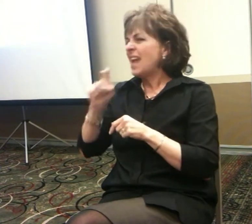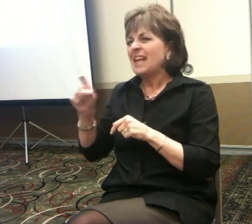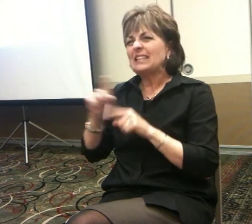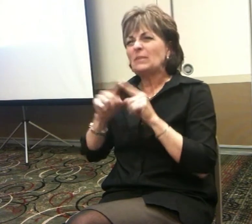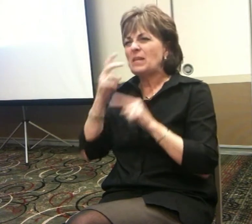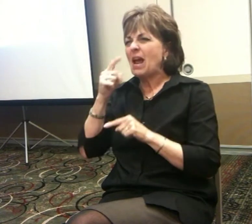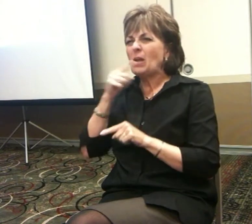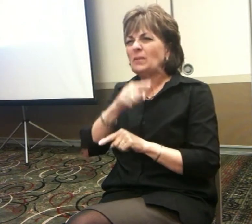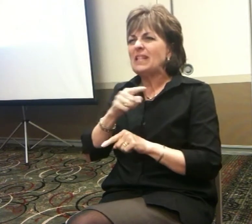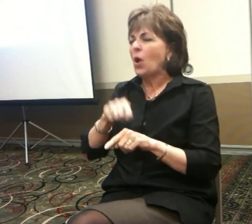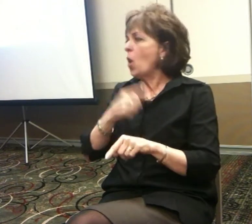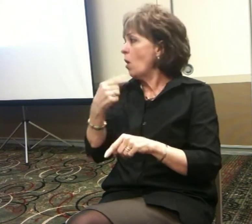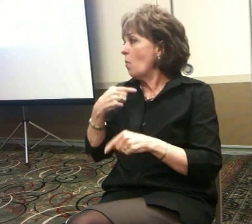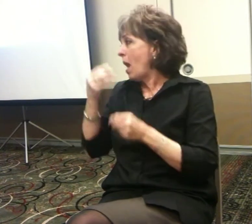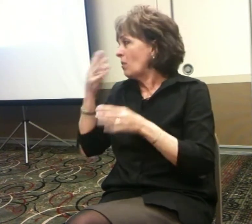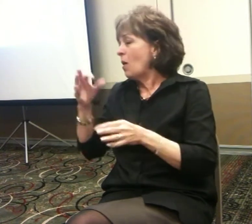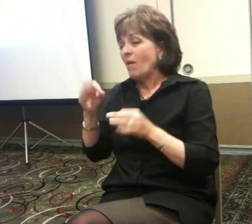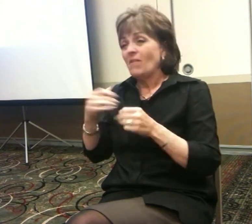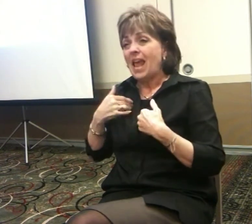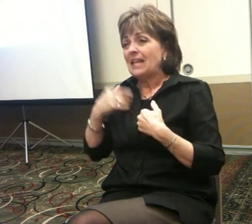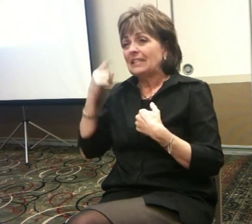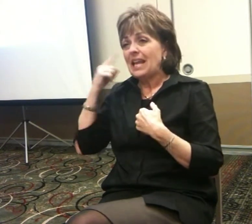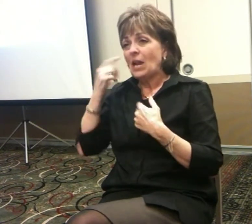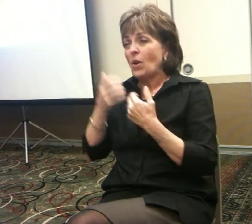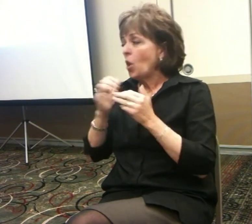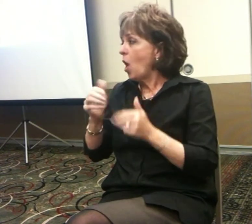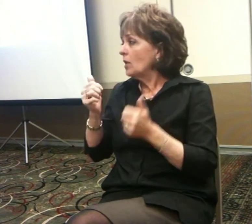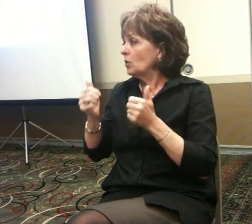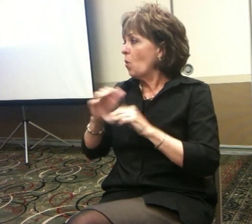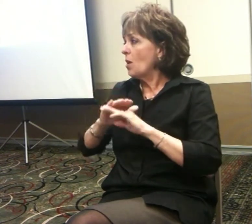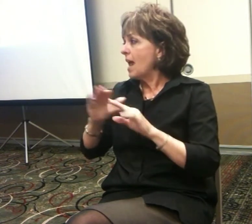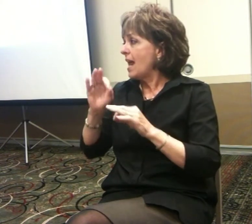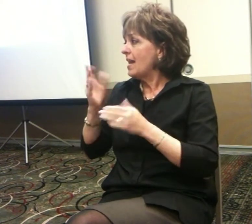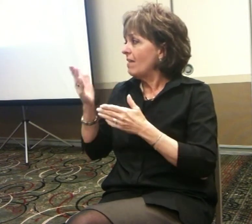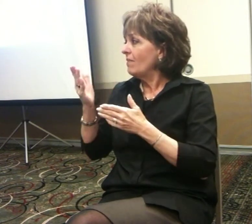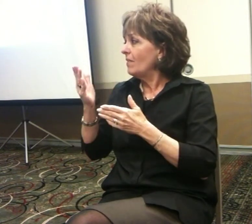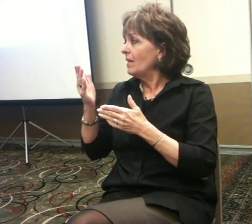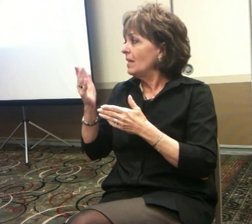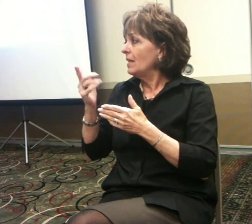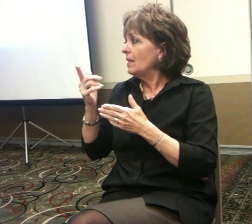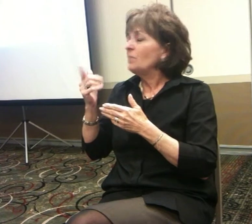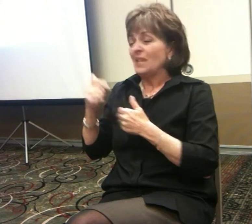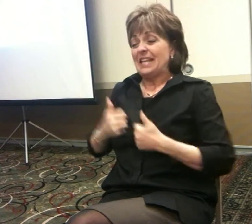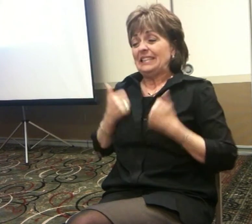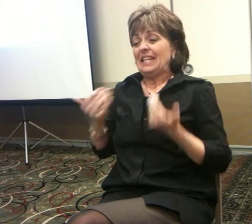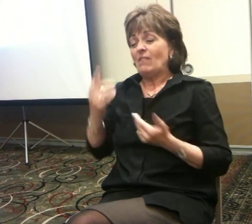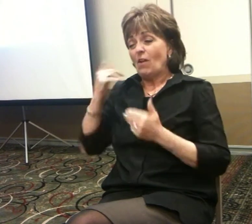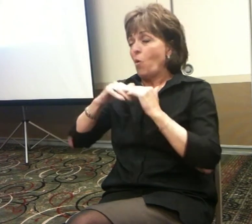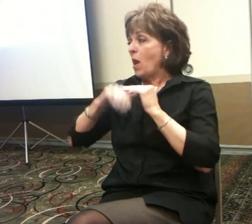Well, I don't care if he has a hearing loss or not. If you bring somebody in and has lived here for less than a year, and all the academic